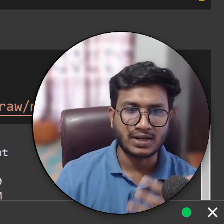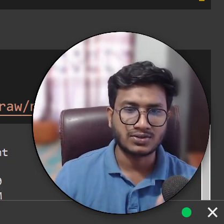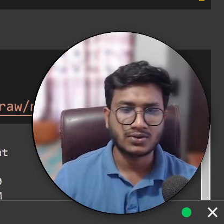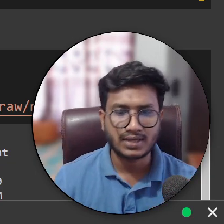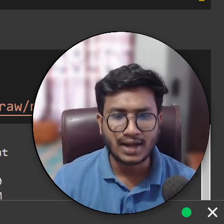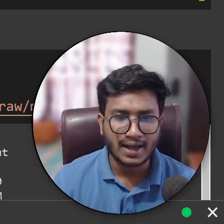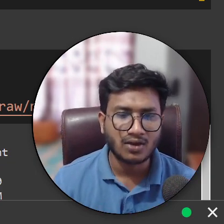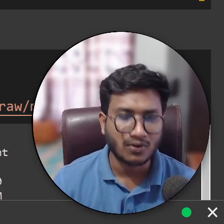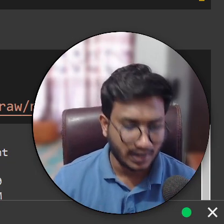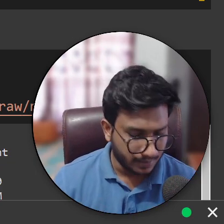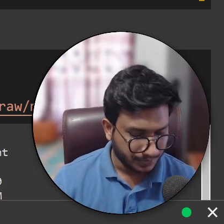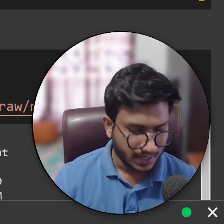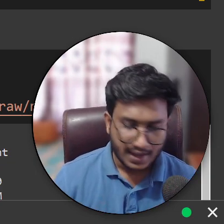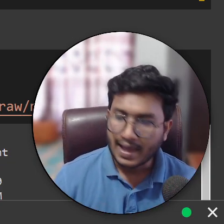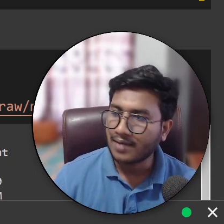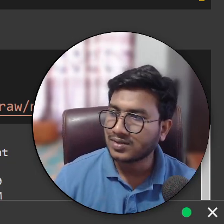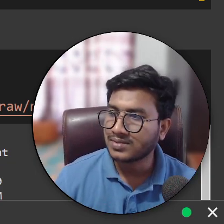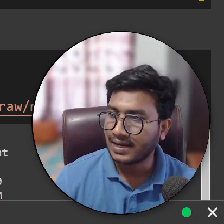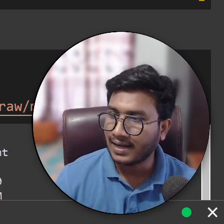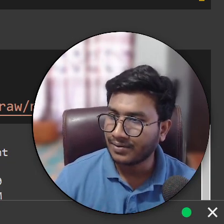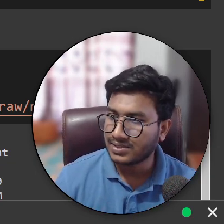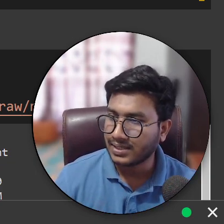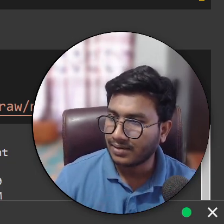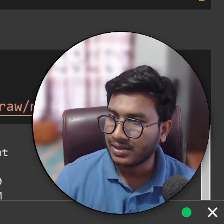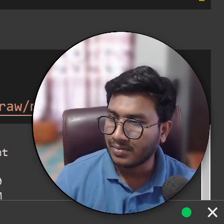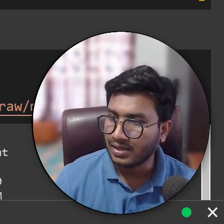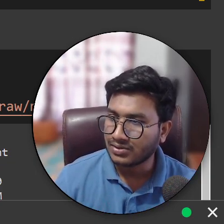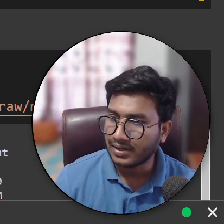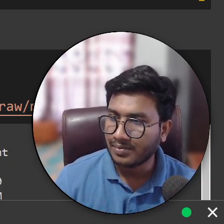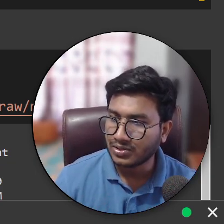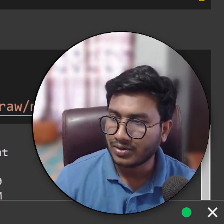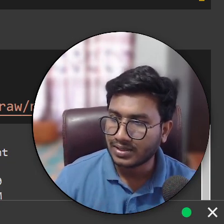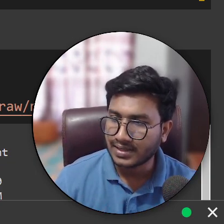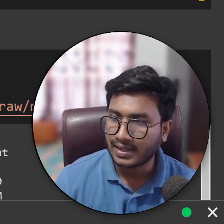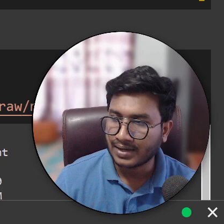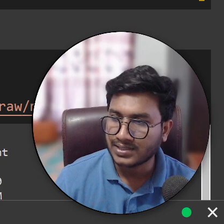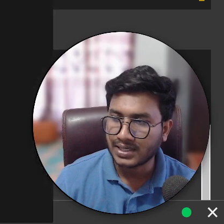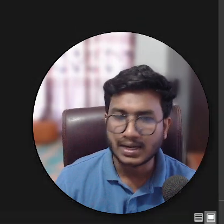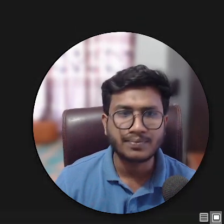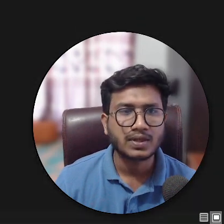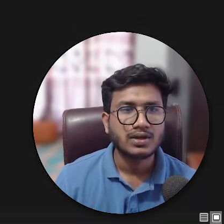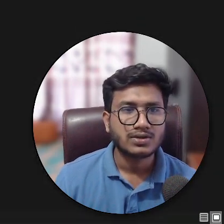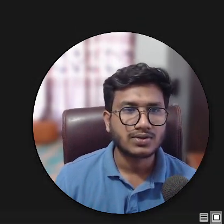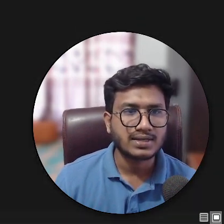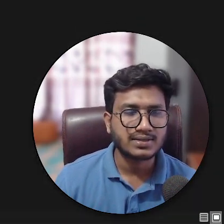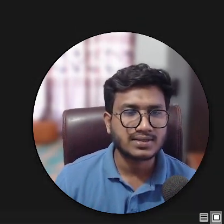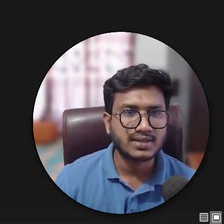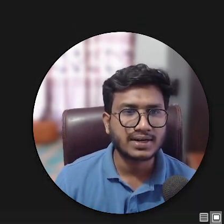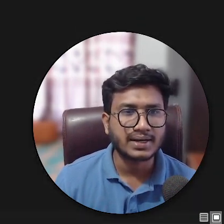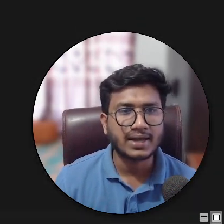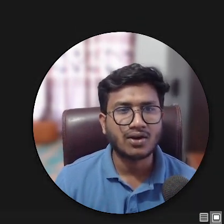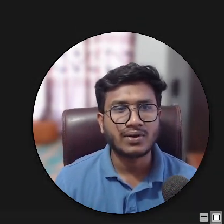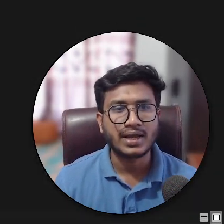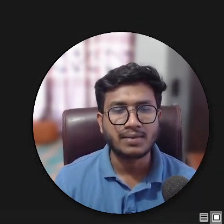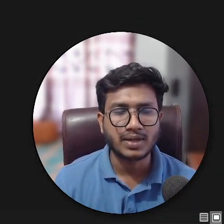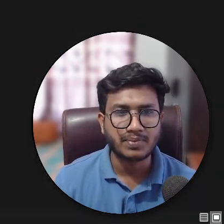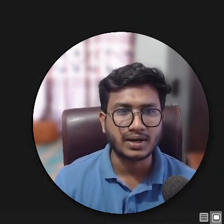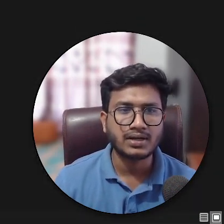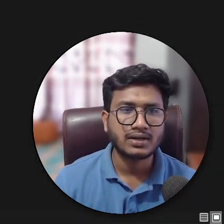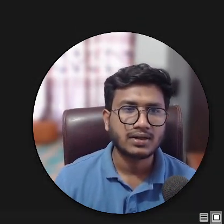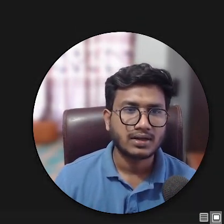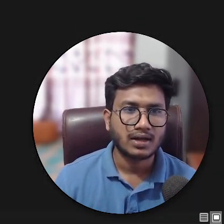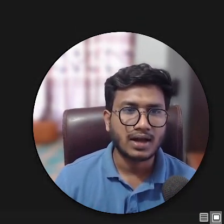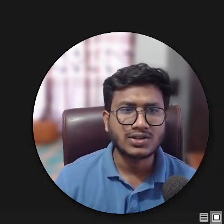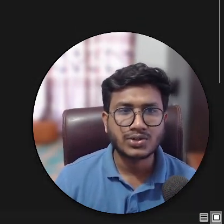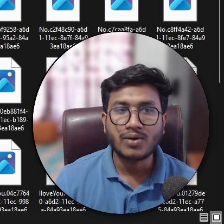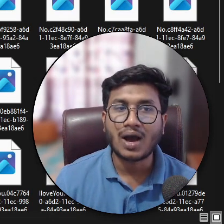actually activity. So here I already have some sign language data with me. So let me show you the sign language data. So guys, this is the data I already